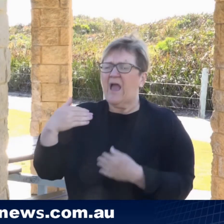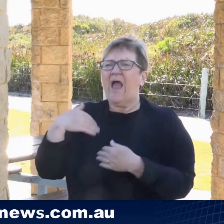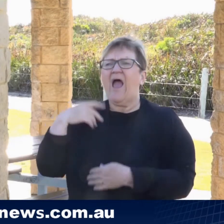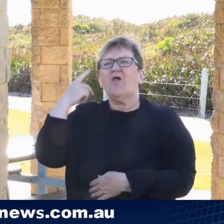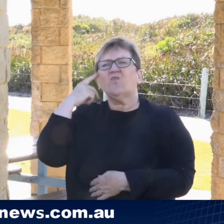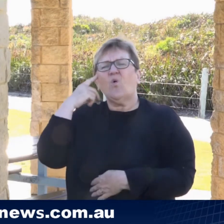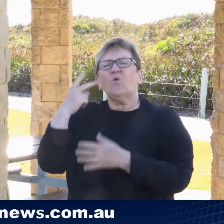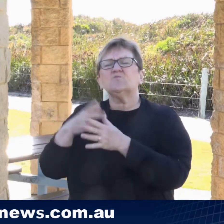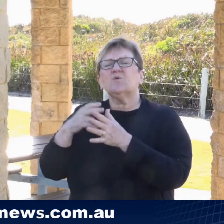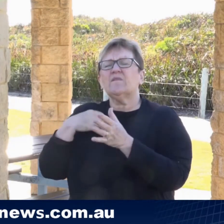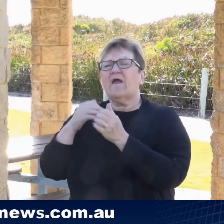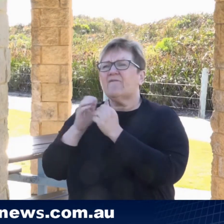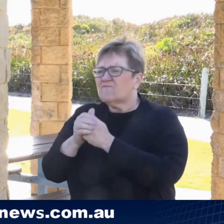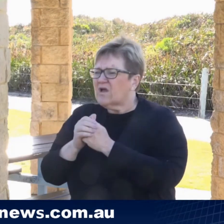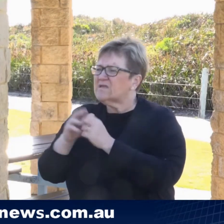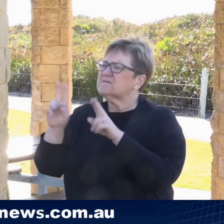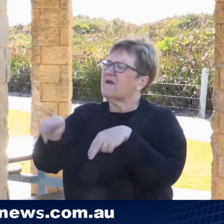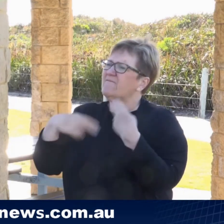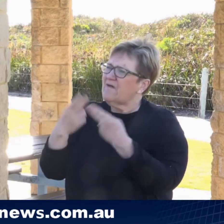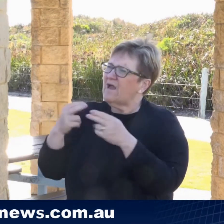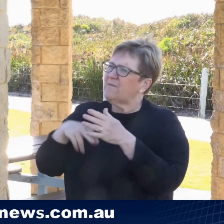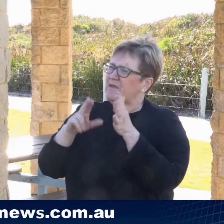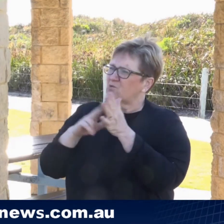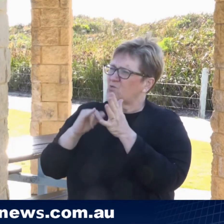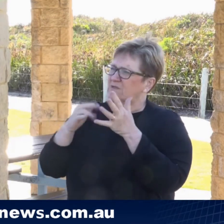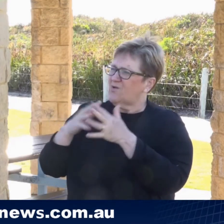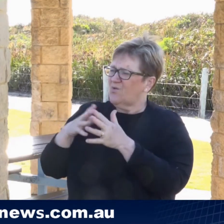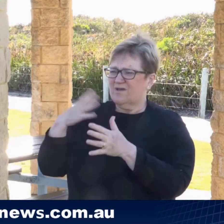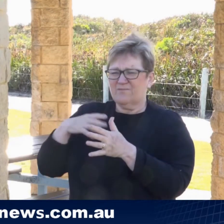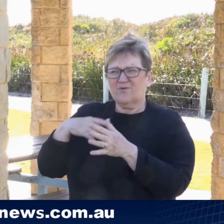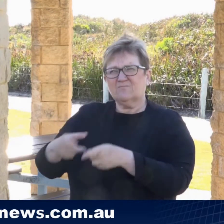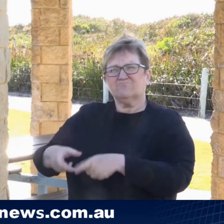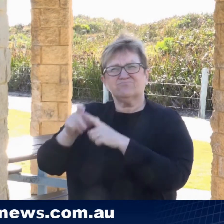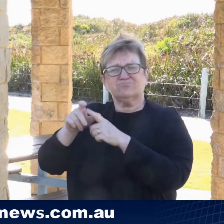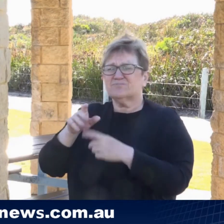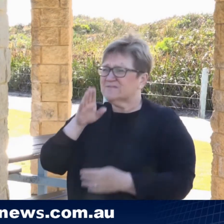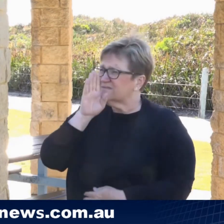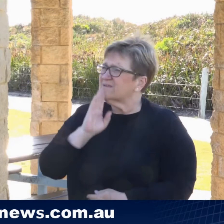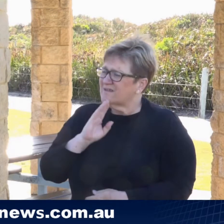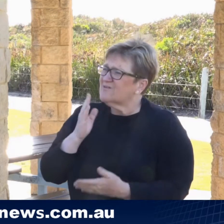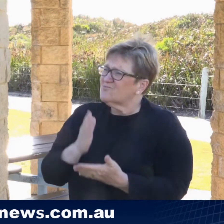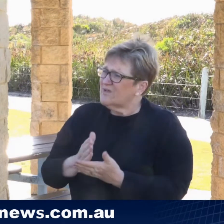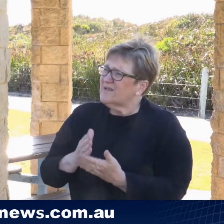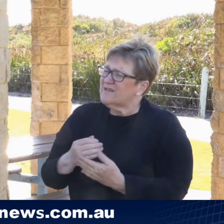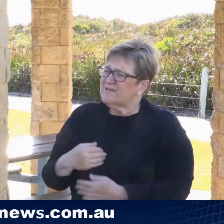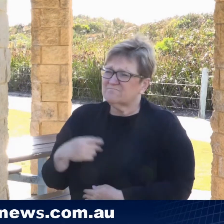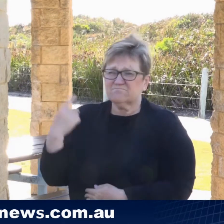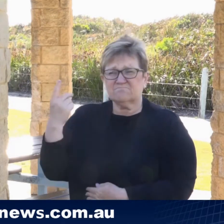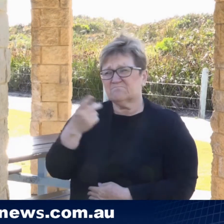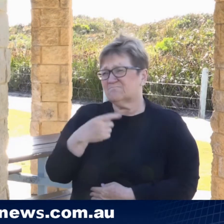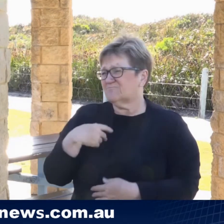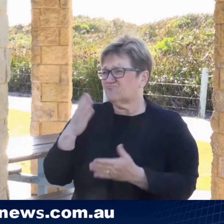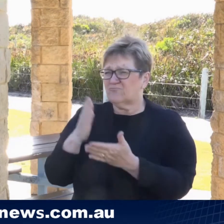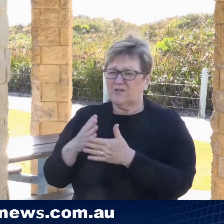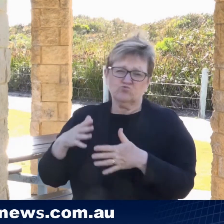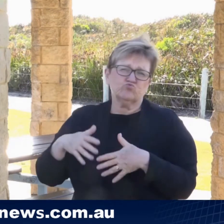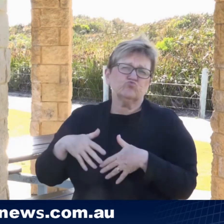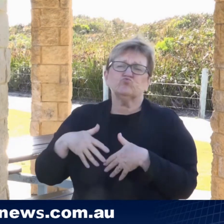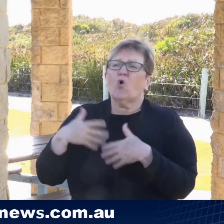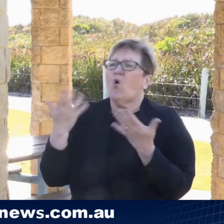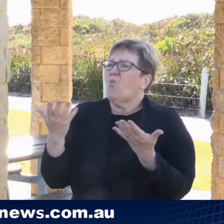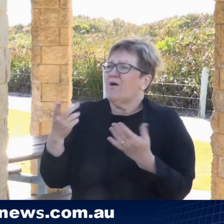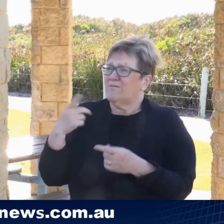with our friends and family in New South Wales during this very difficult and sad period. This is not what anyone wanted just